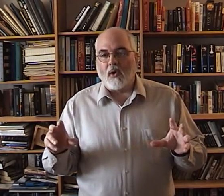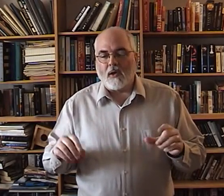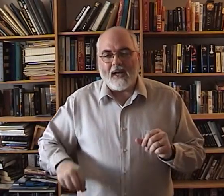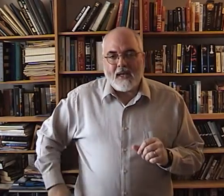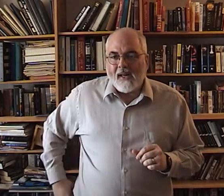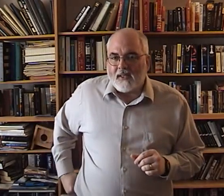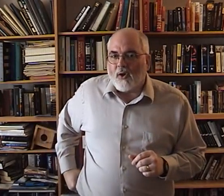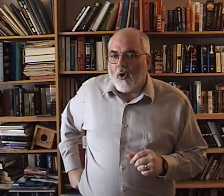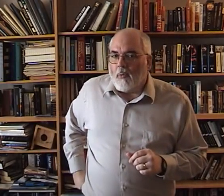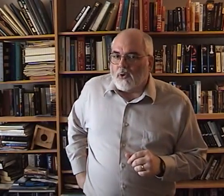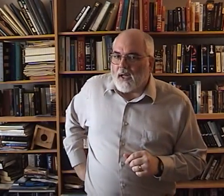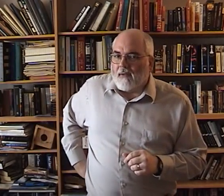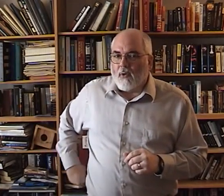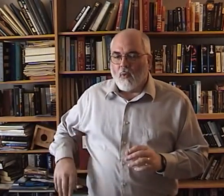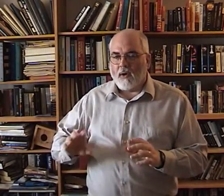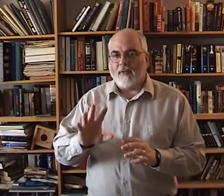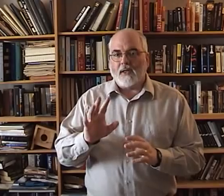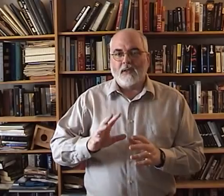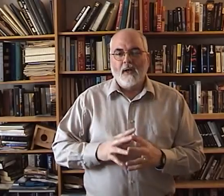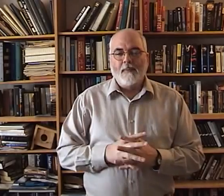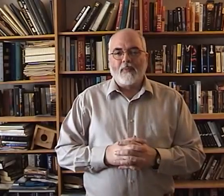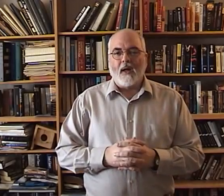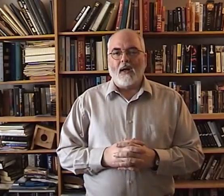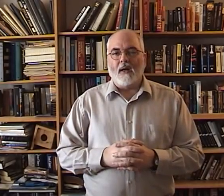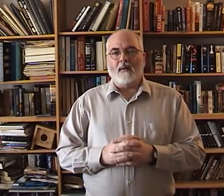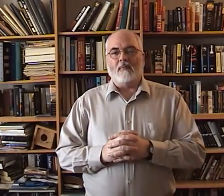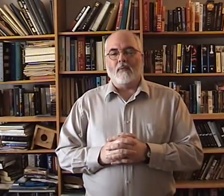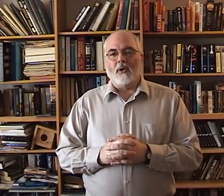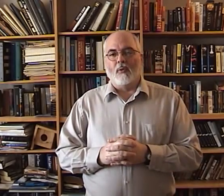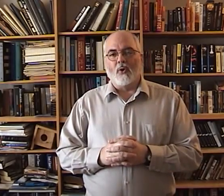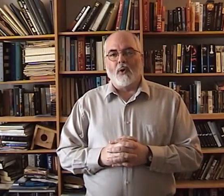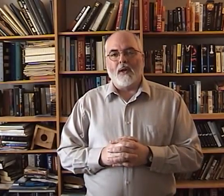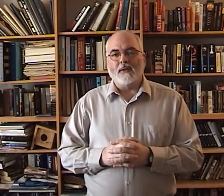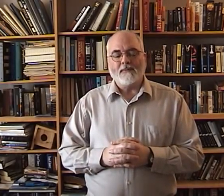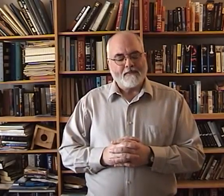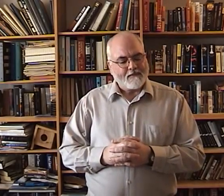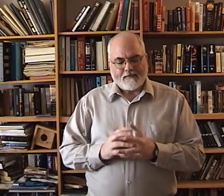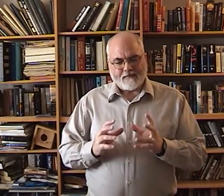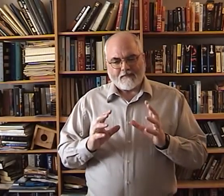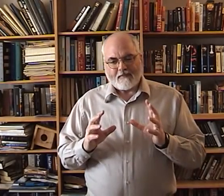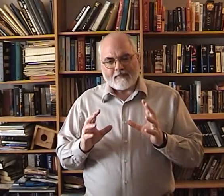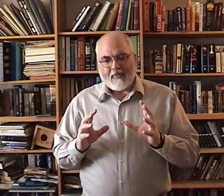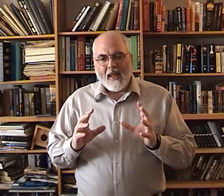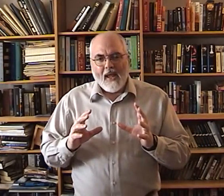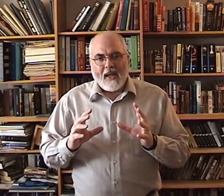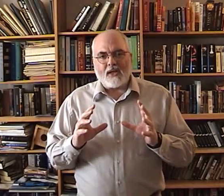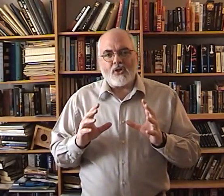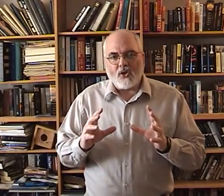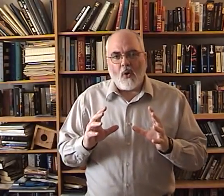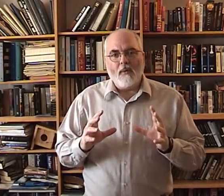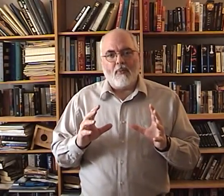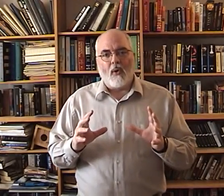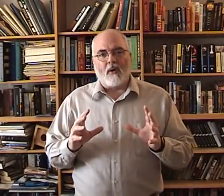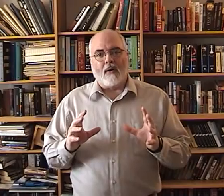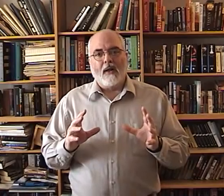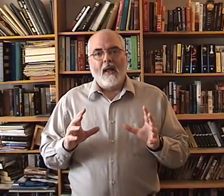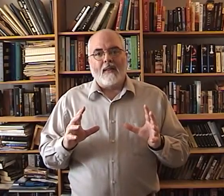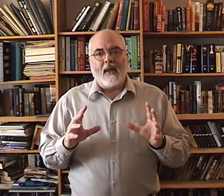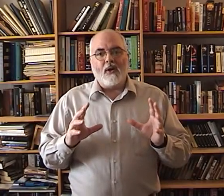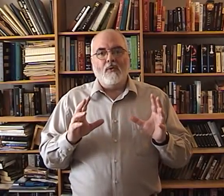words. I say this in almost every one of these little recordings. It's so important that you